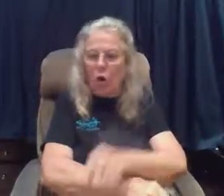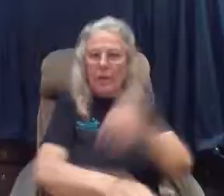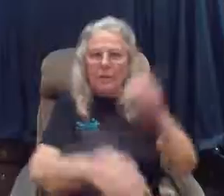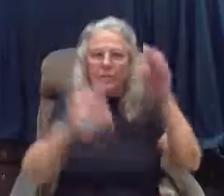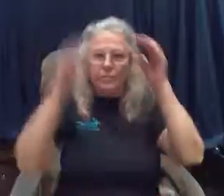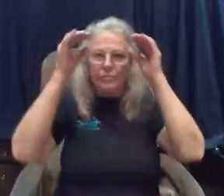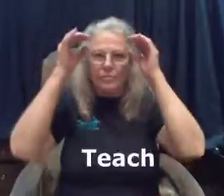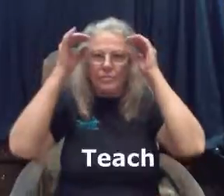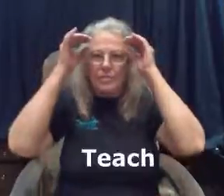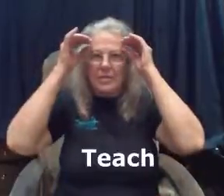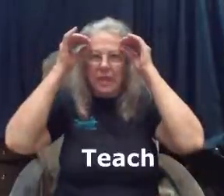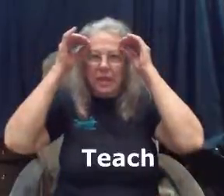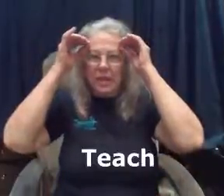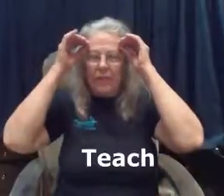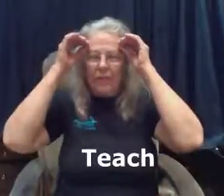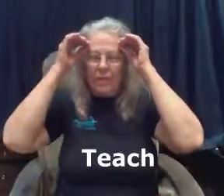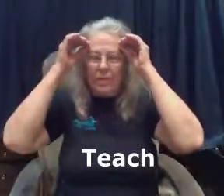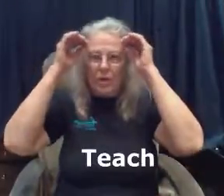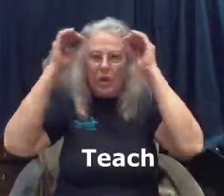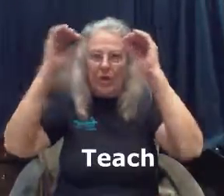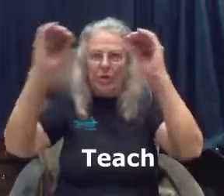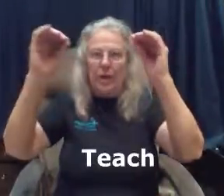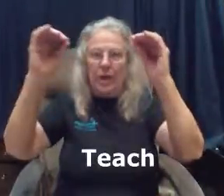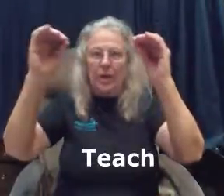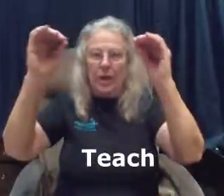Taught, take information out of your head and